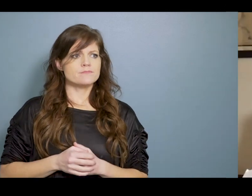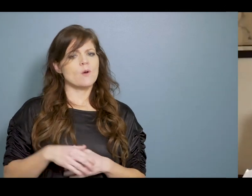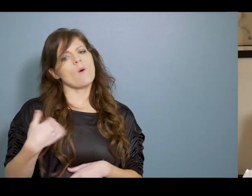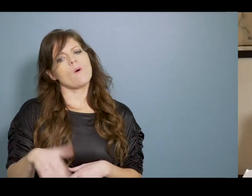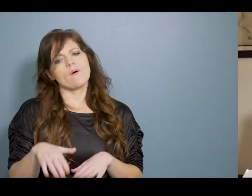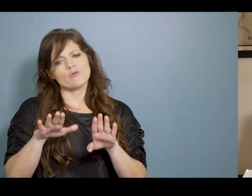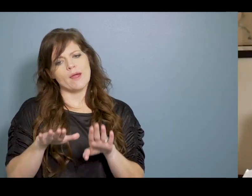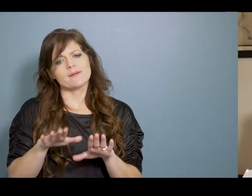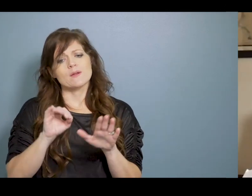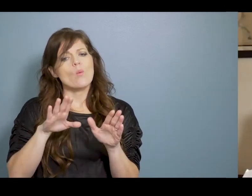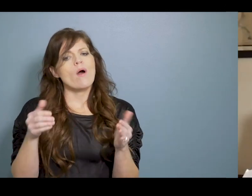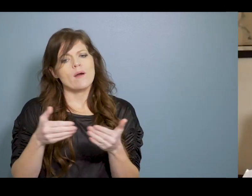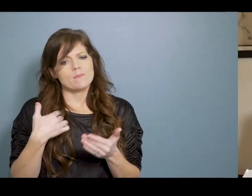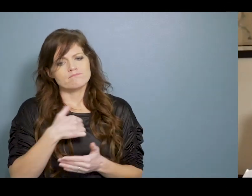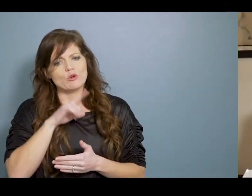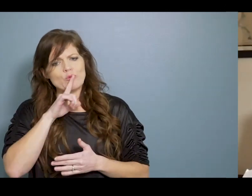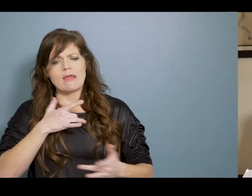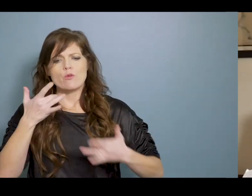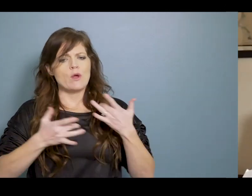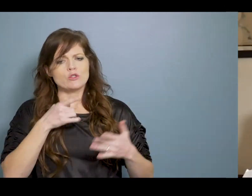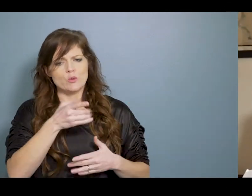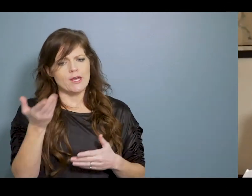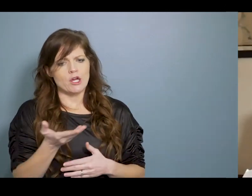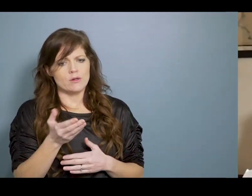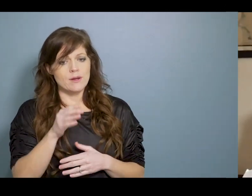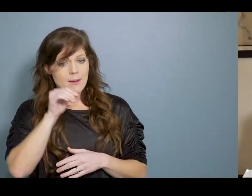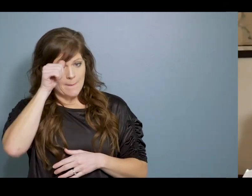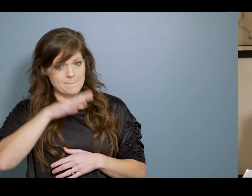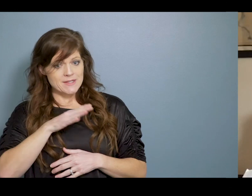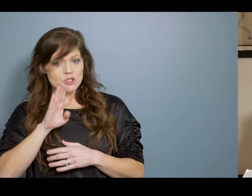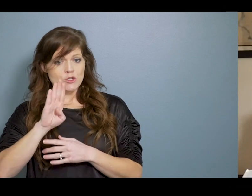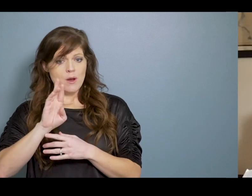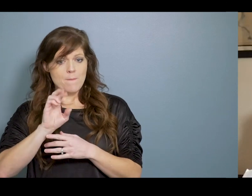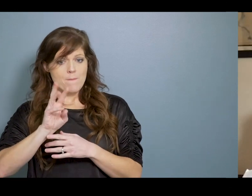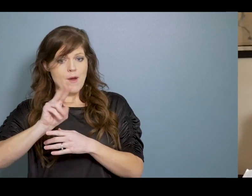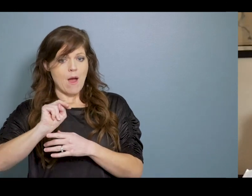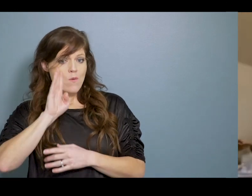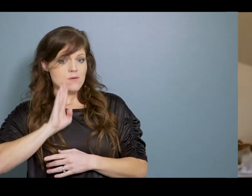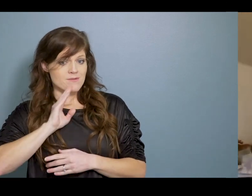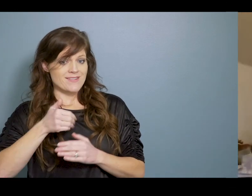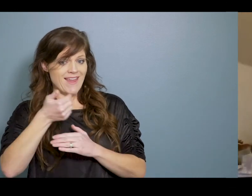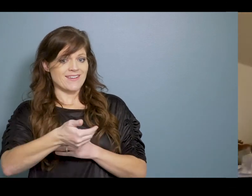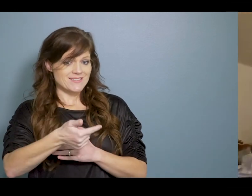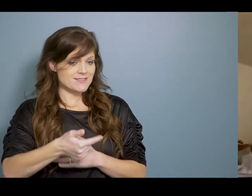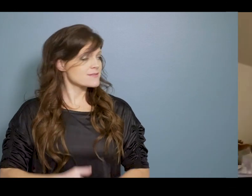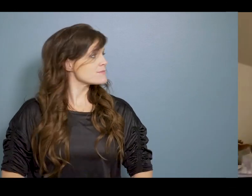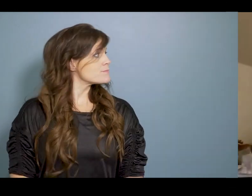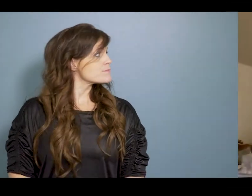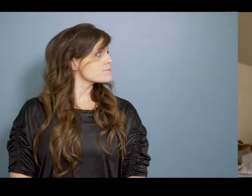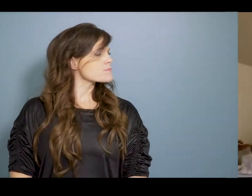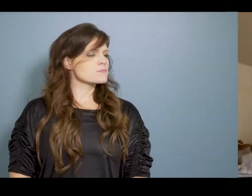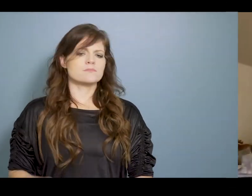welcome. We're just thrilled you're here. Mr. Brown, you are next. Well, already